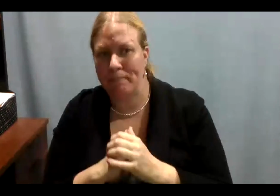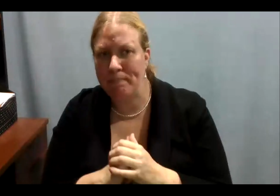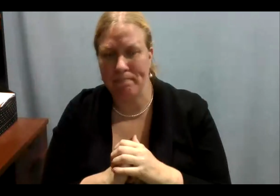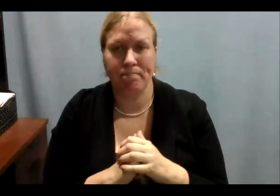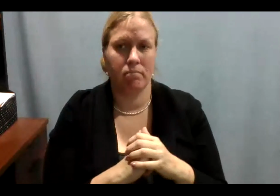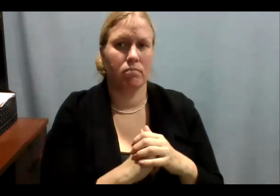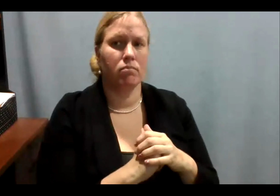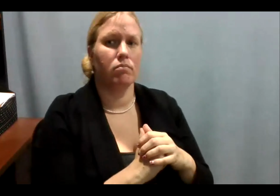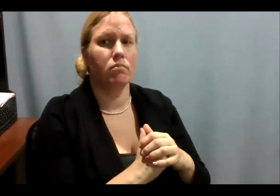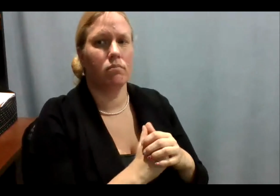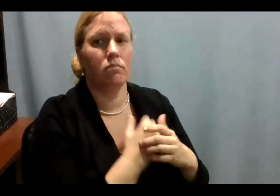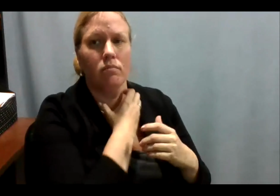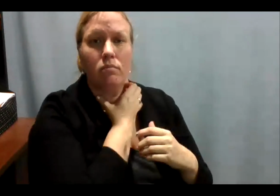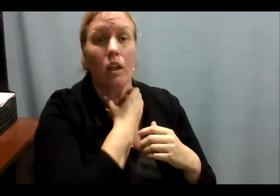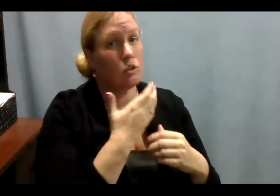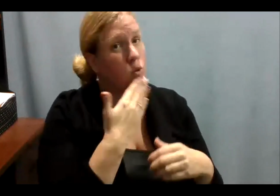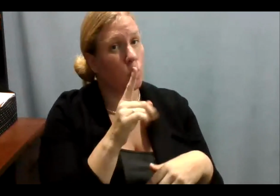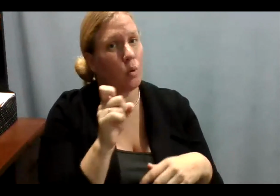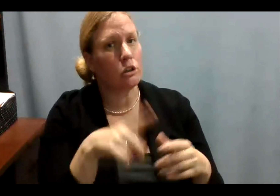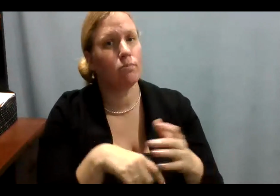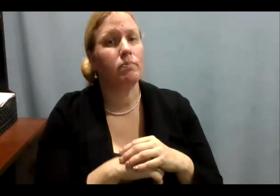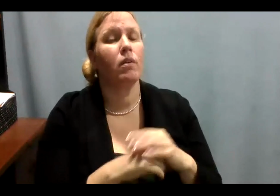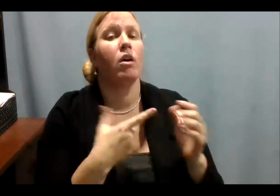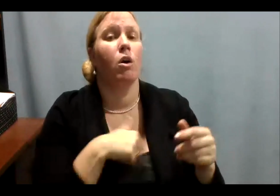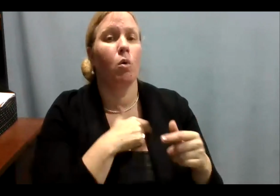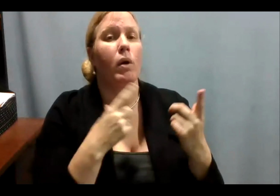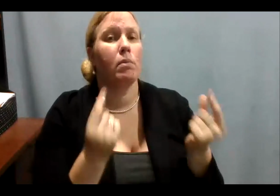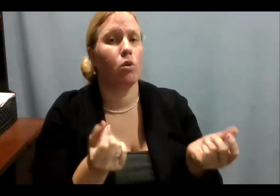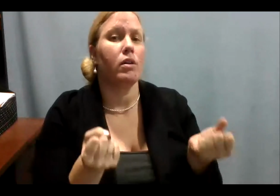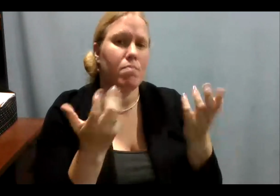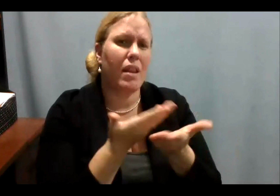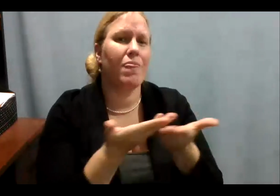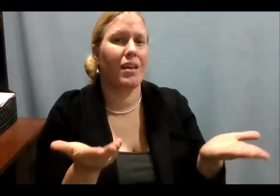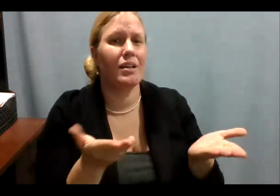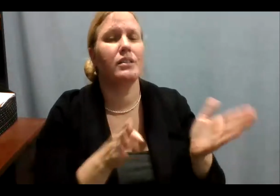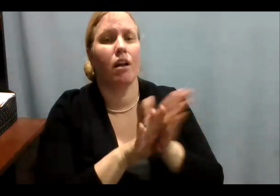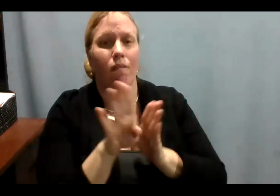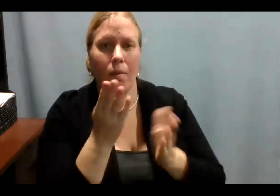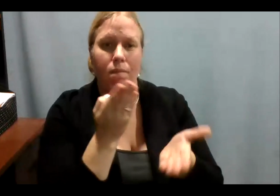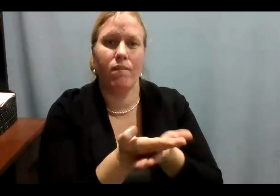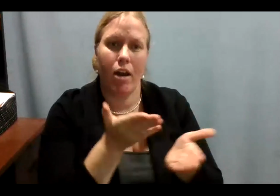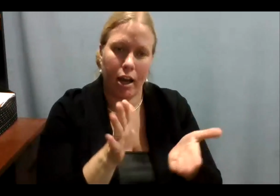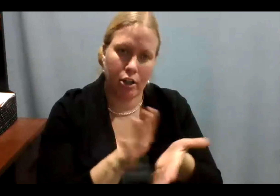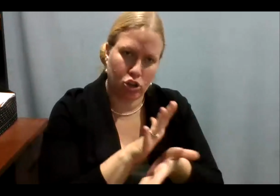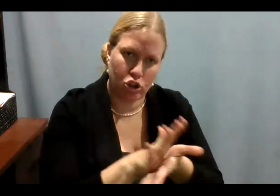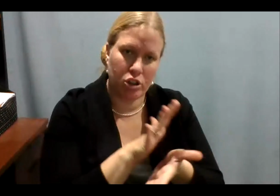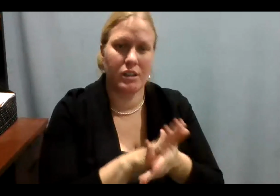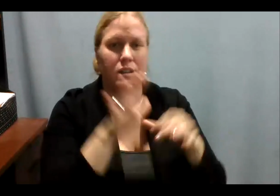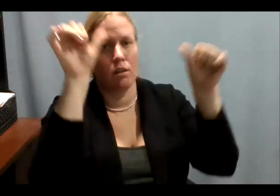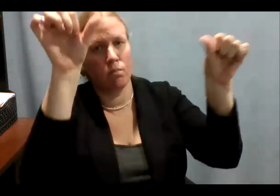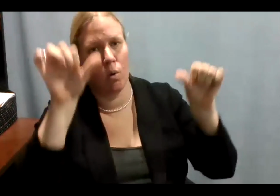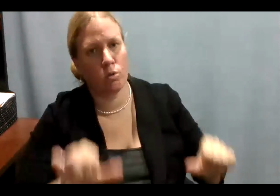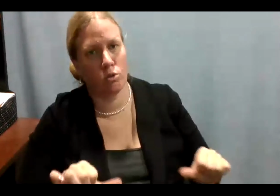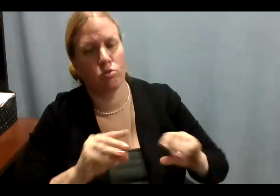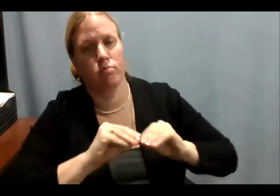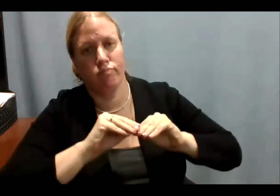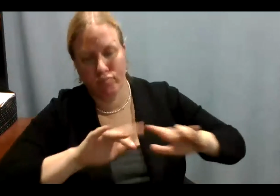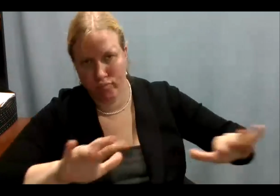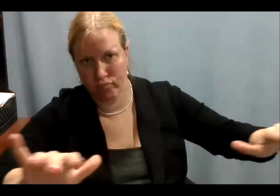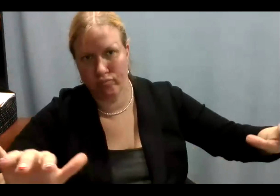yeah absolutely that's actually a good question so we've been doing a number of things we develop fact sheets and um posters that are being distributed